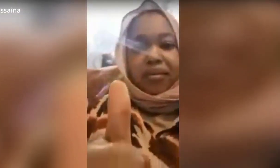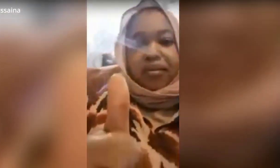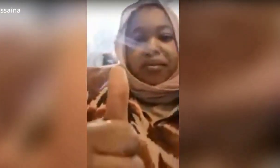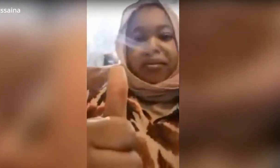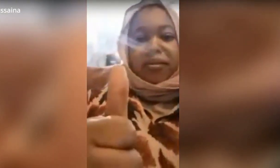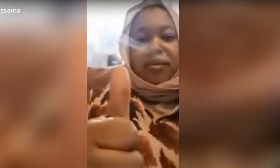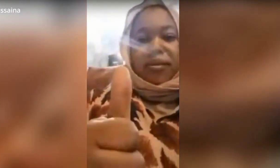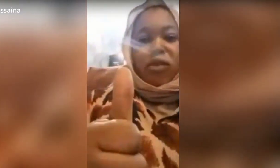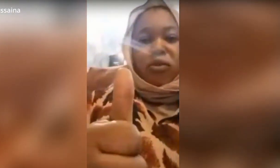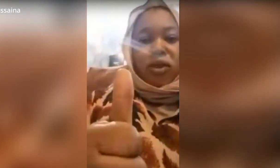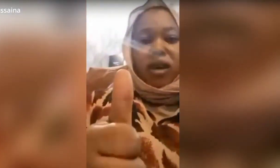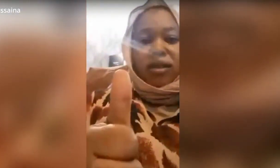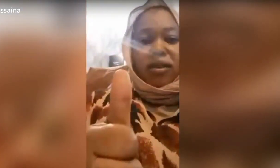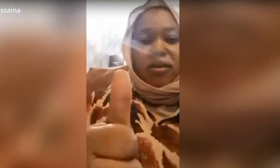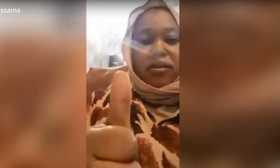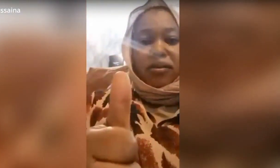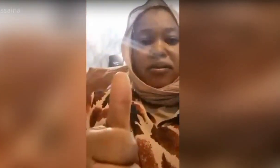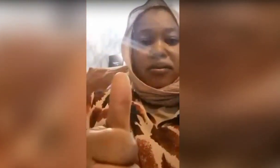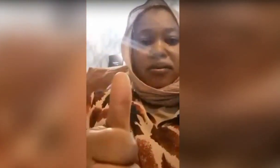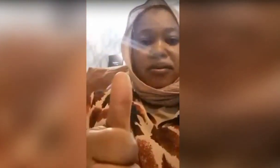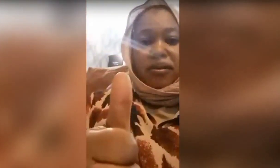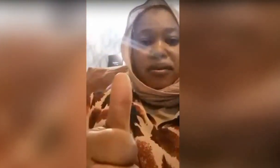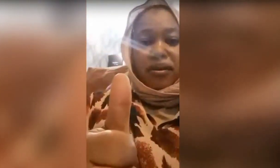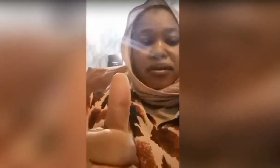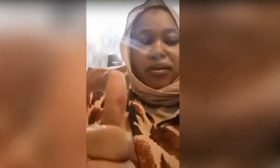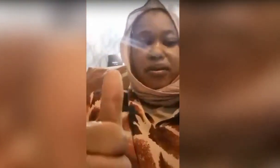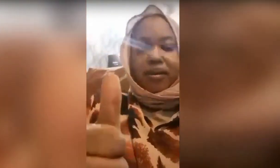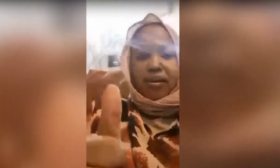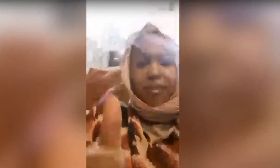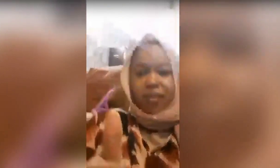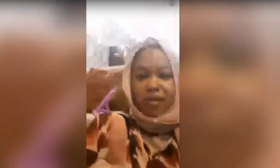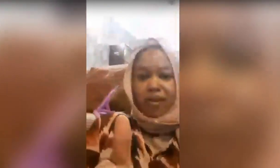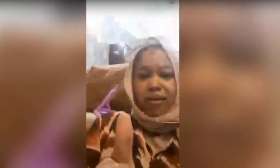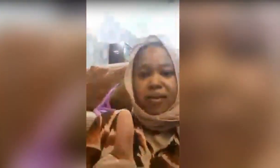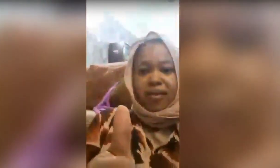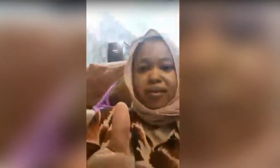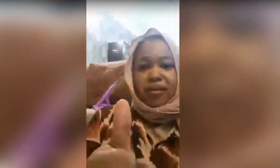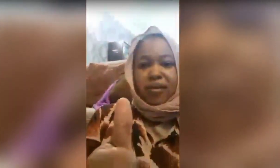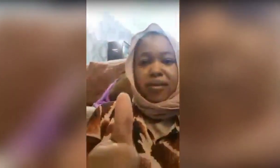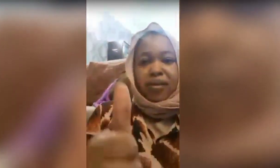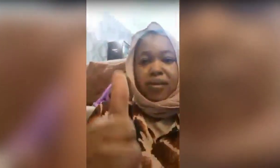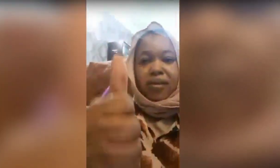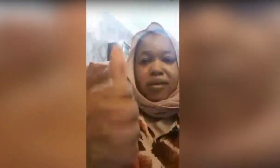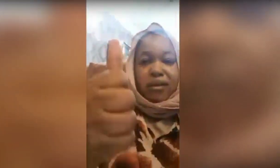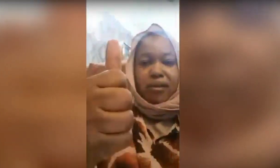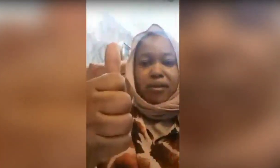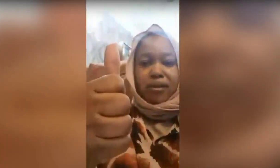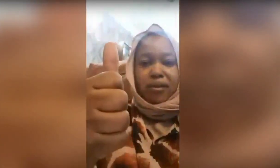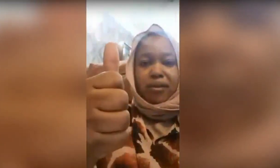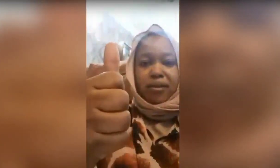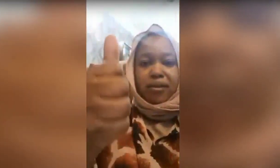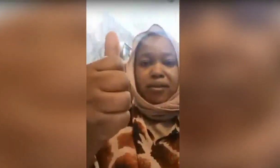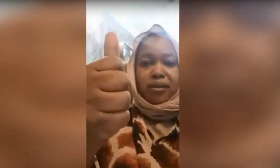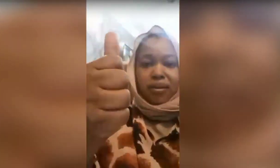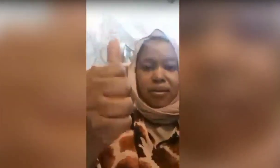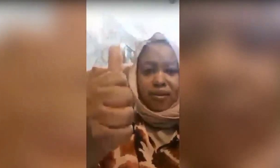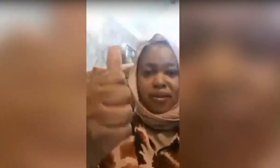Okay. Can you, yes, can you put up your hands a bit up so we can see your, yeah, perfect. Good, let's